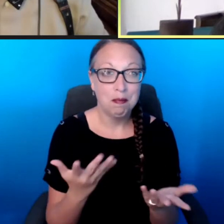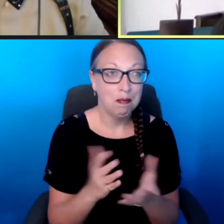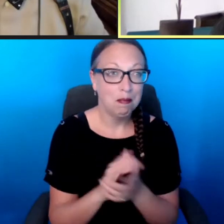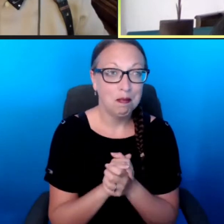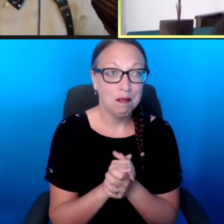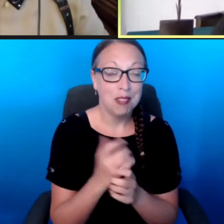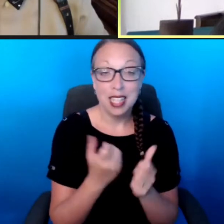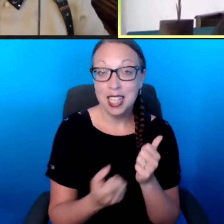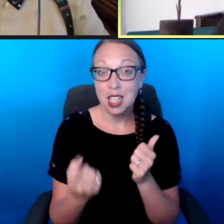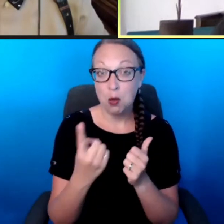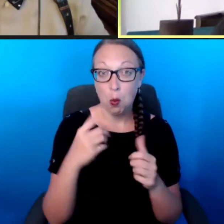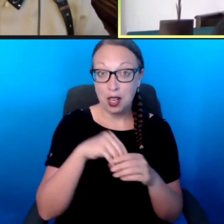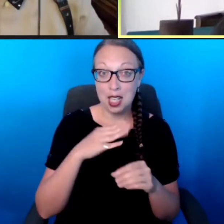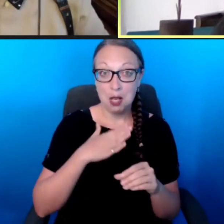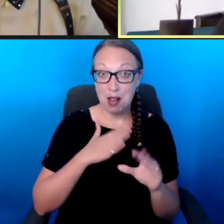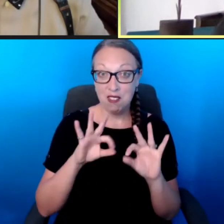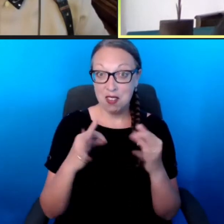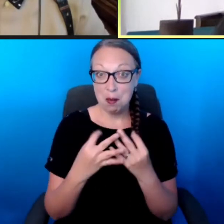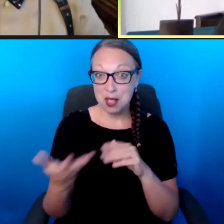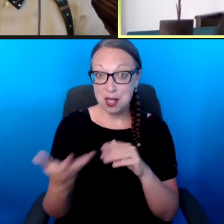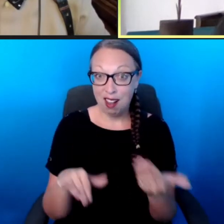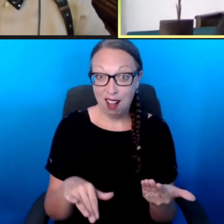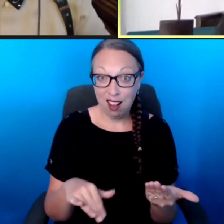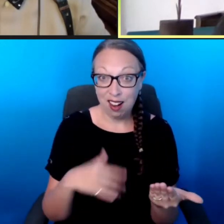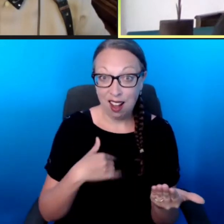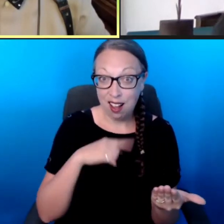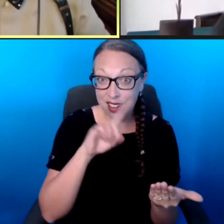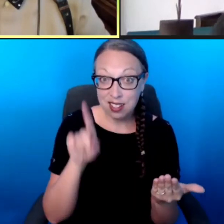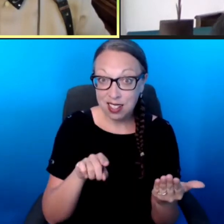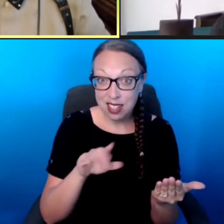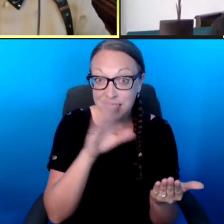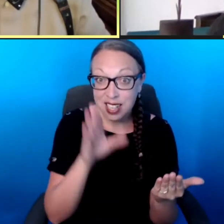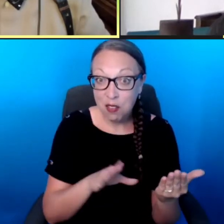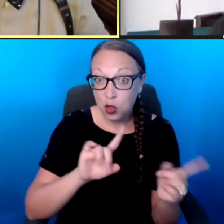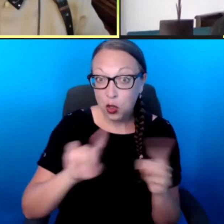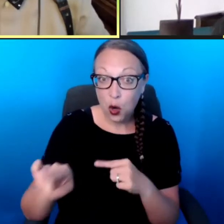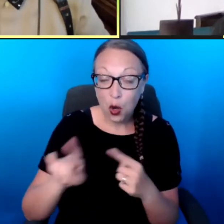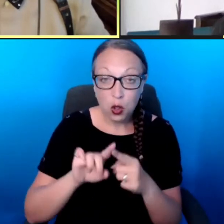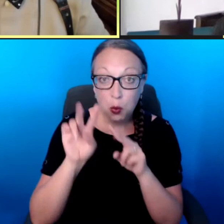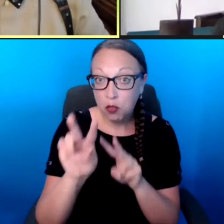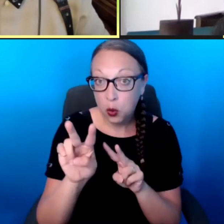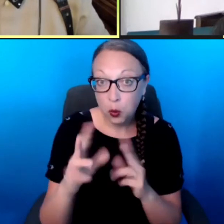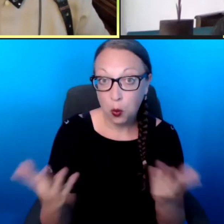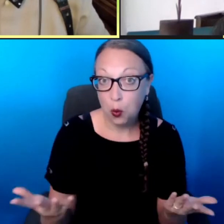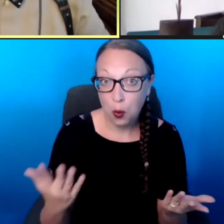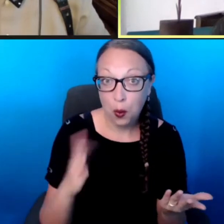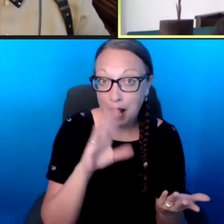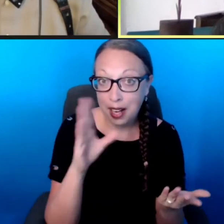in my family die. I mean, I'd never gone to a funeral. Wow.